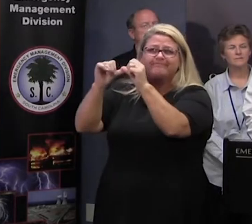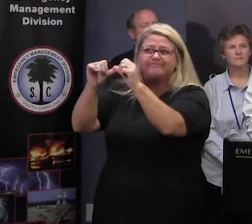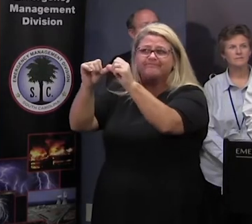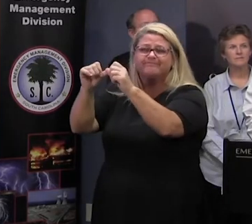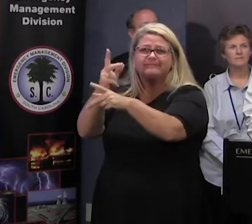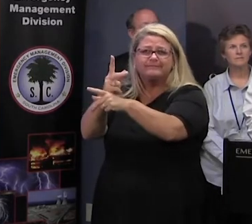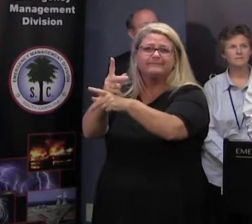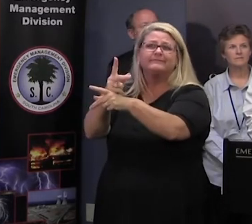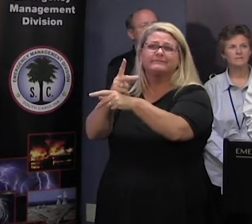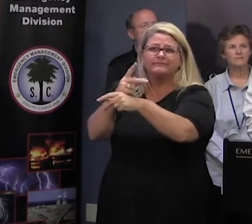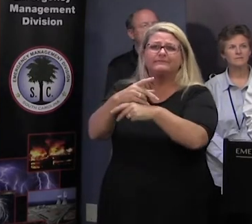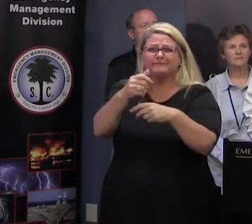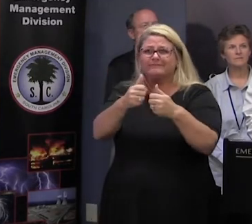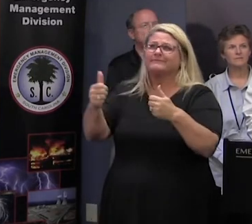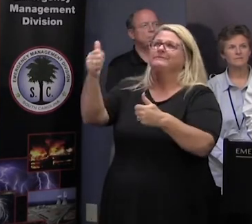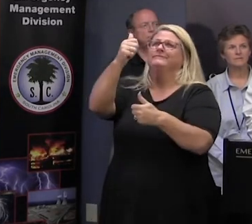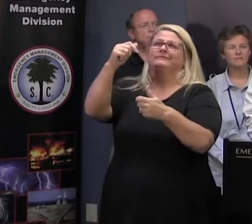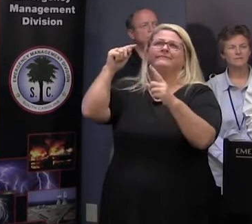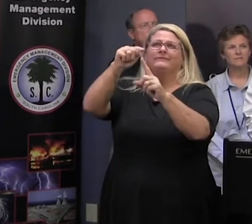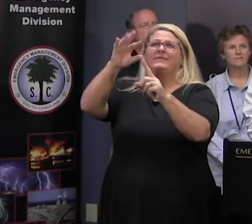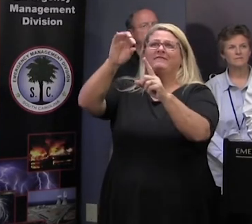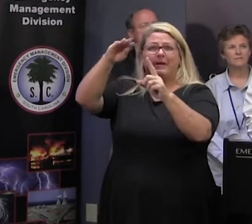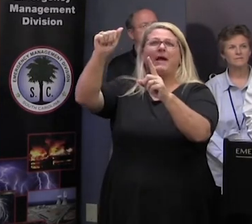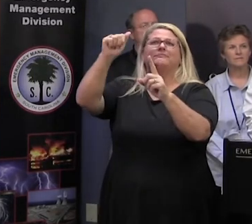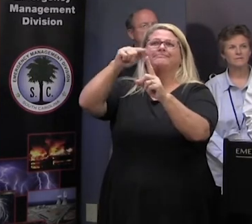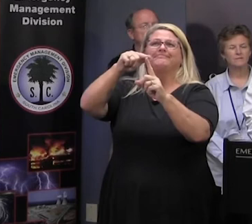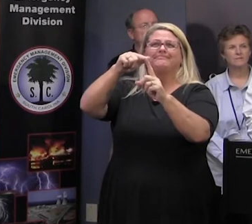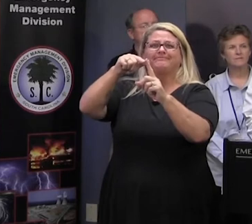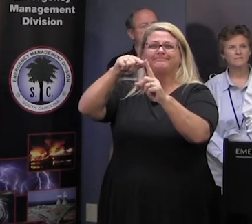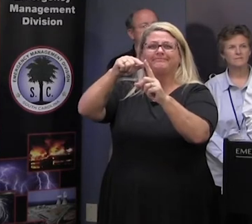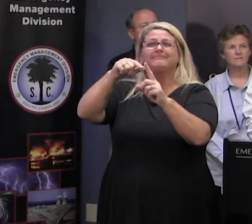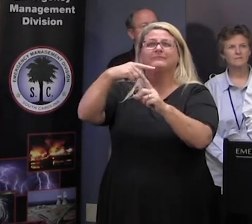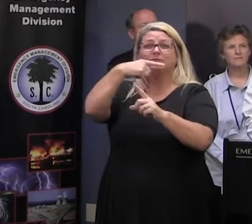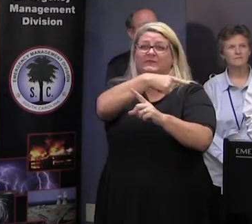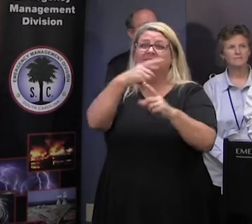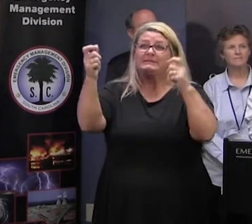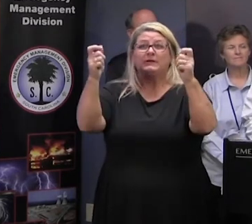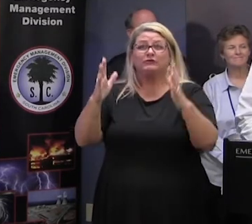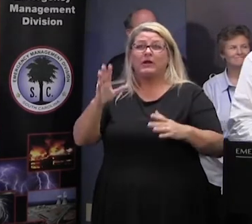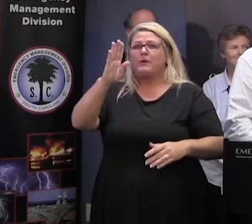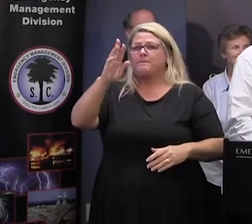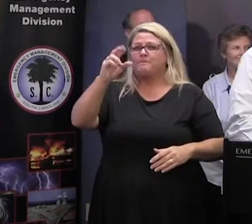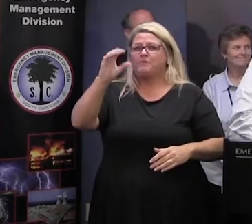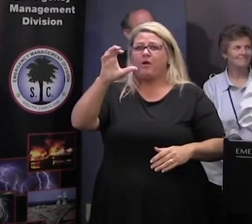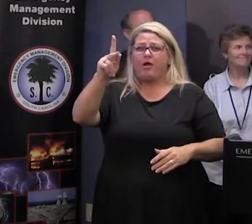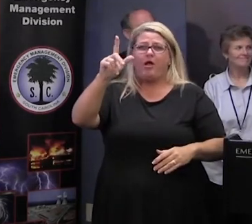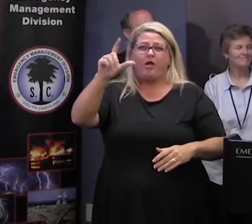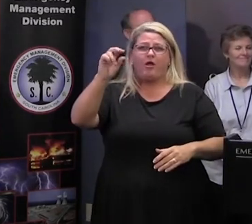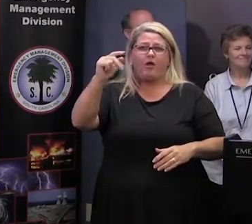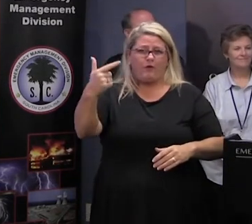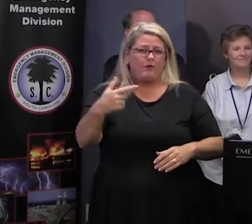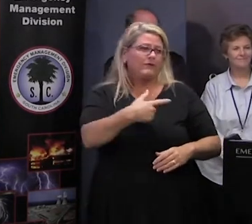course, one of those at the top of the list is FEMA. So here is the administrator, Brock Long. Thank you, Governor. Mr. Long? Appreciate